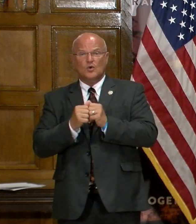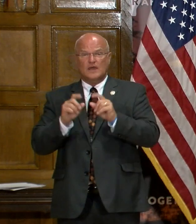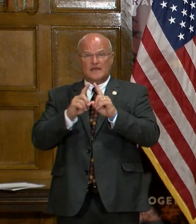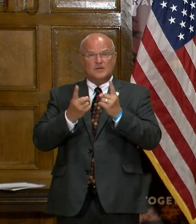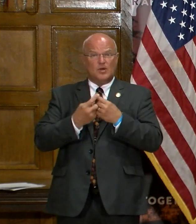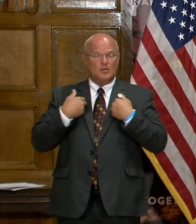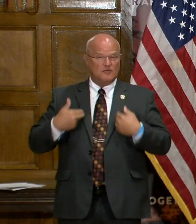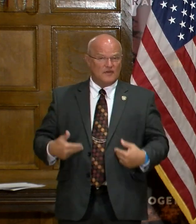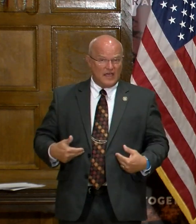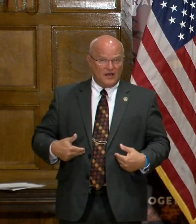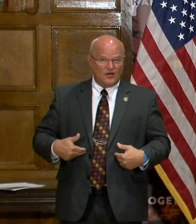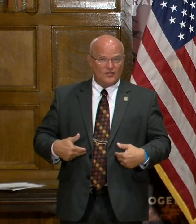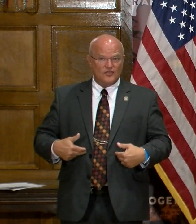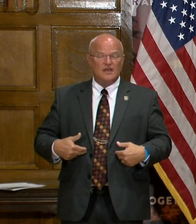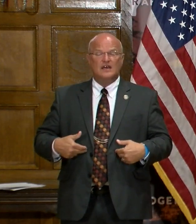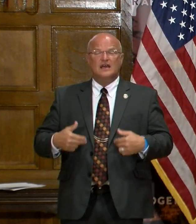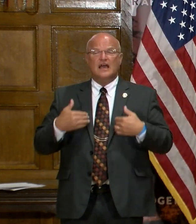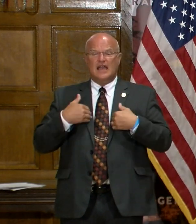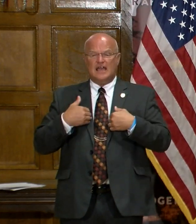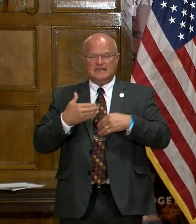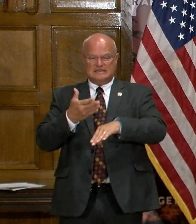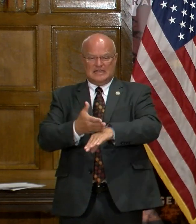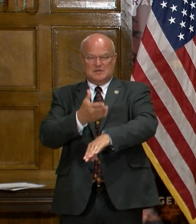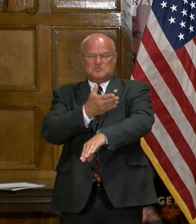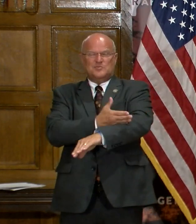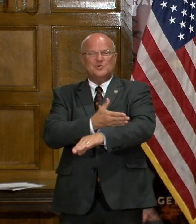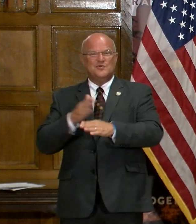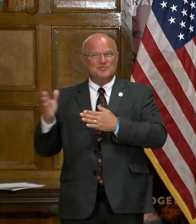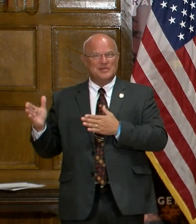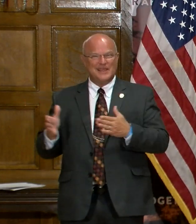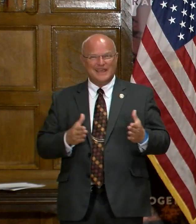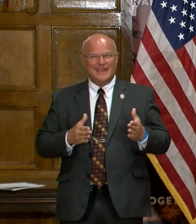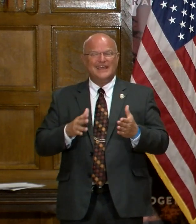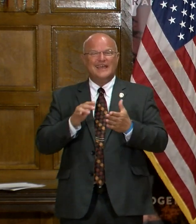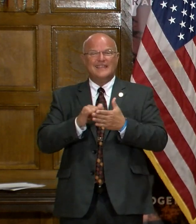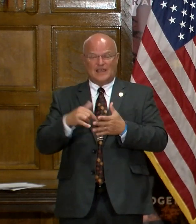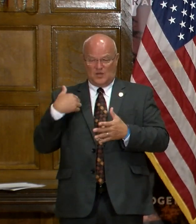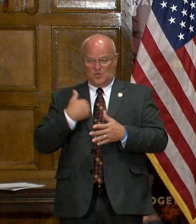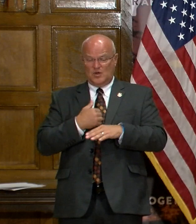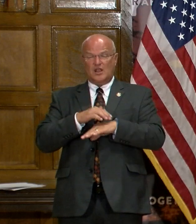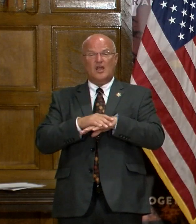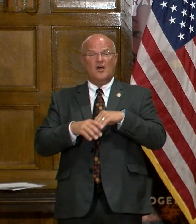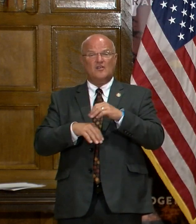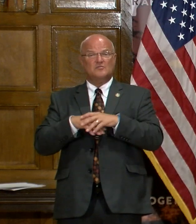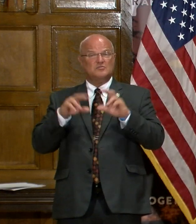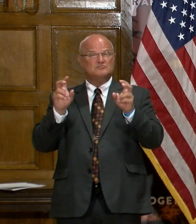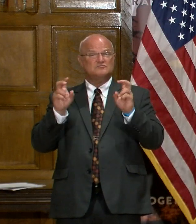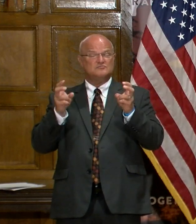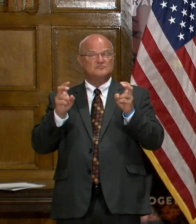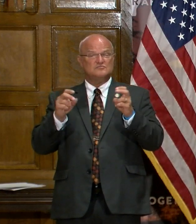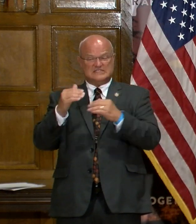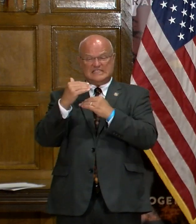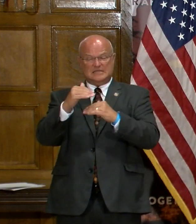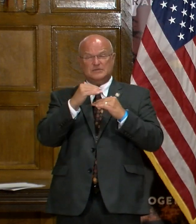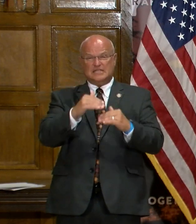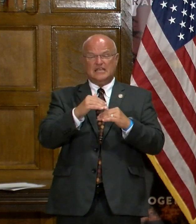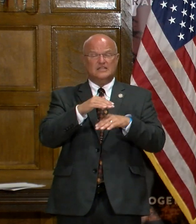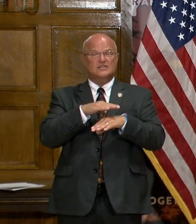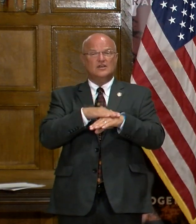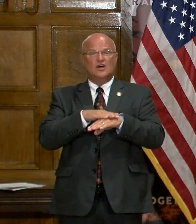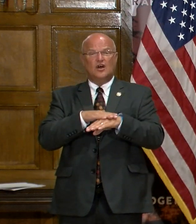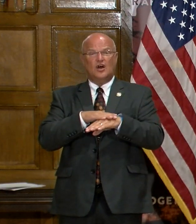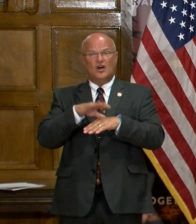our Department of Health. There's an approved plan that we're comfortable with in terms of the limitations